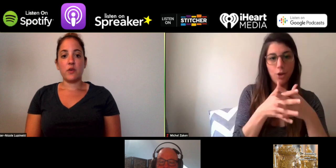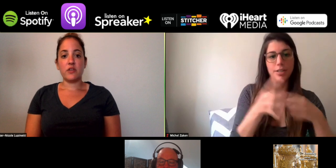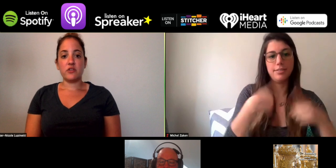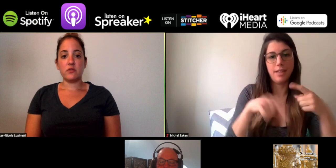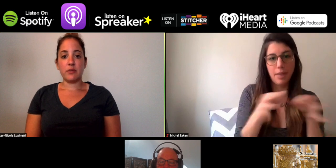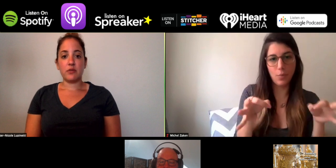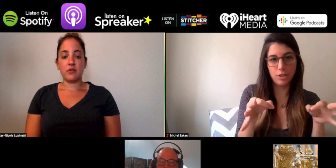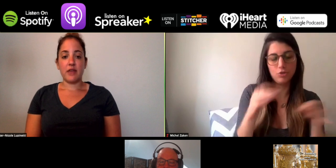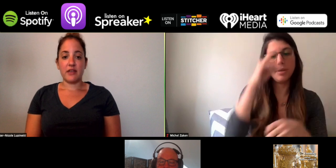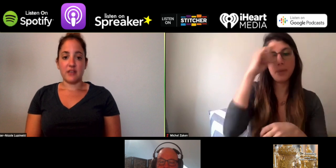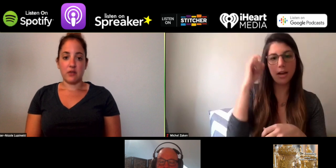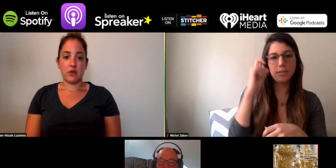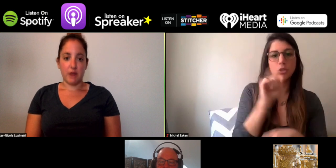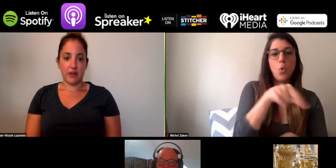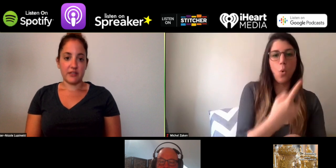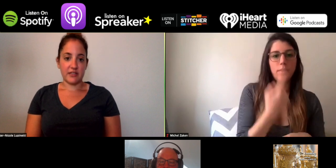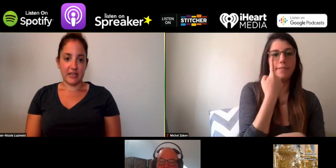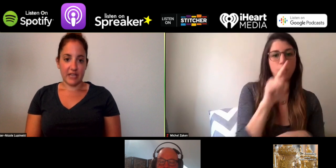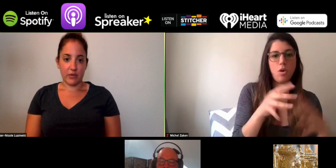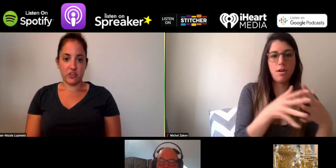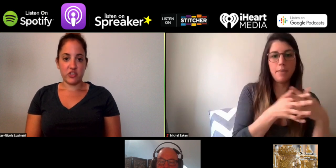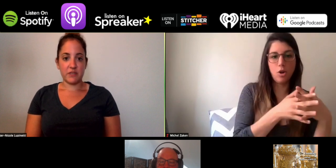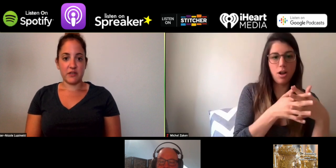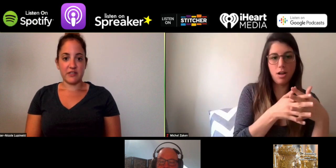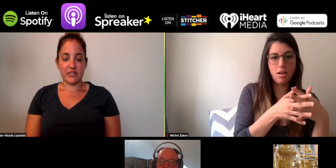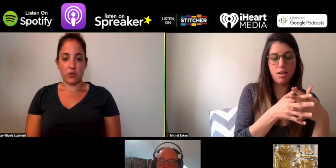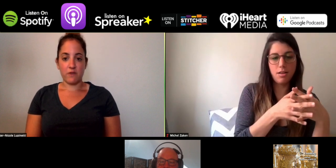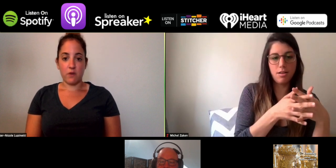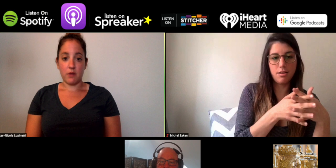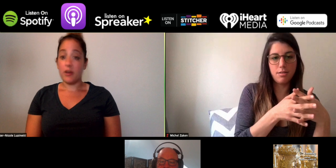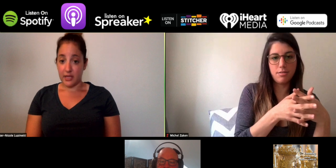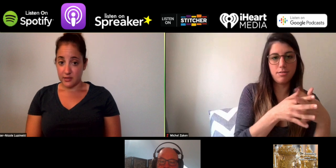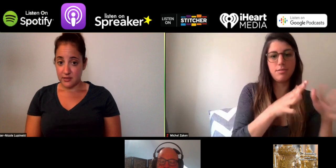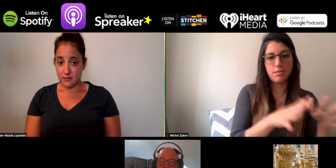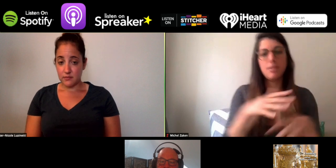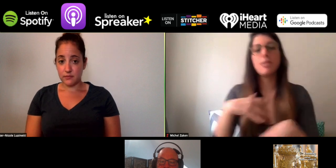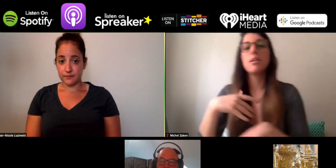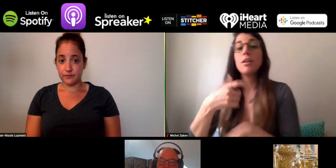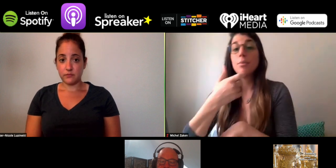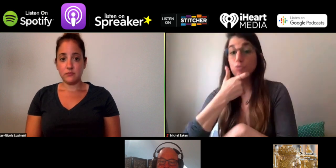So we do label ASL American Sign Language just because that's only for Americans.